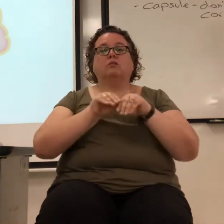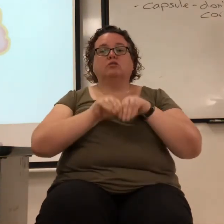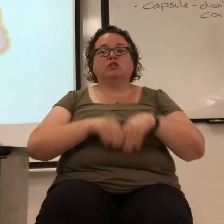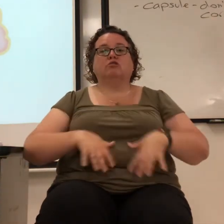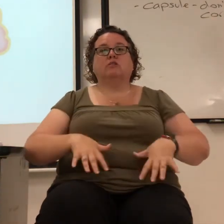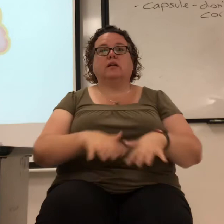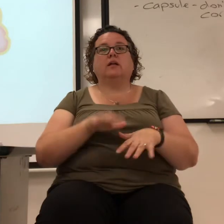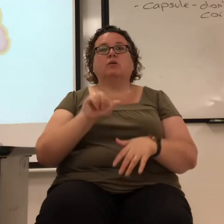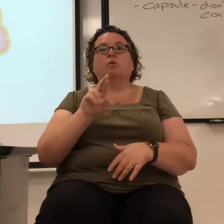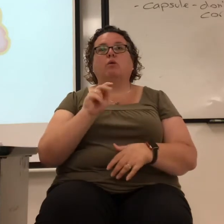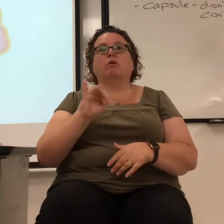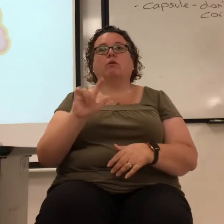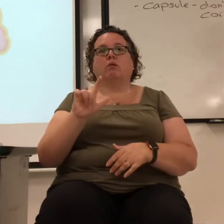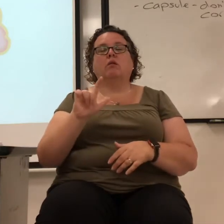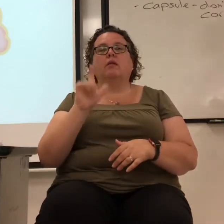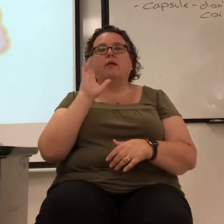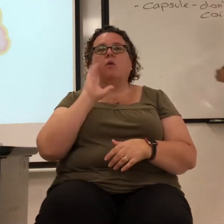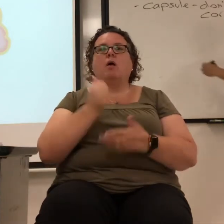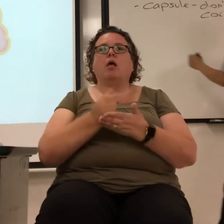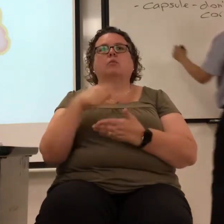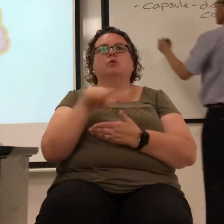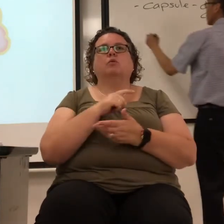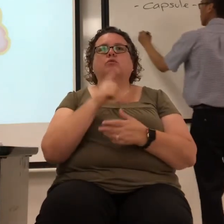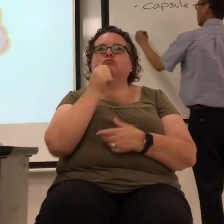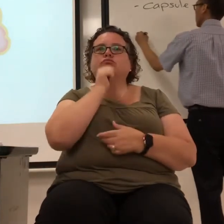that help you deal with stress over the long term.